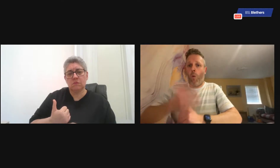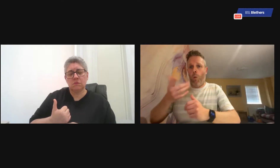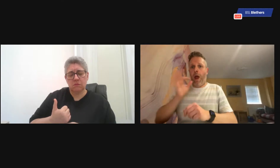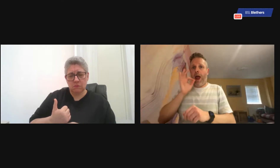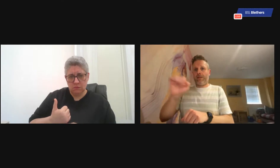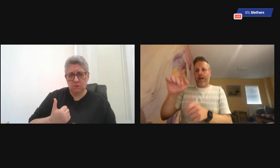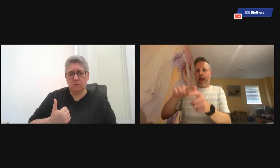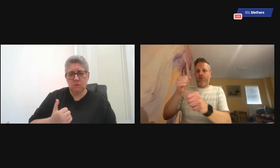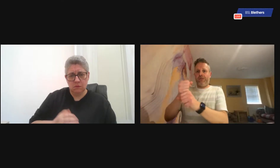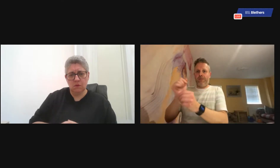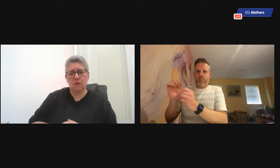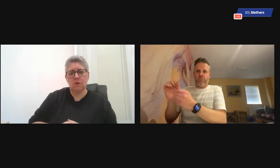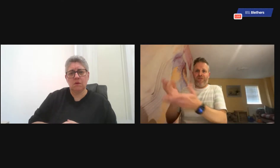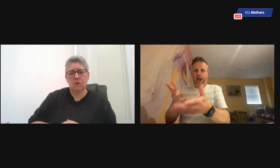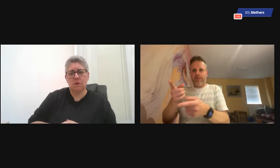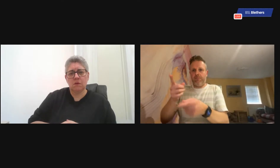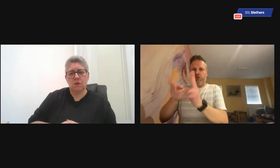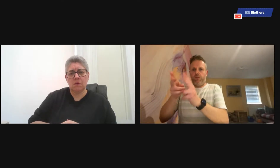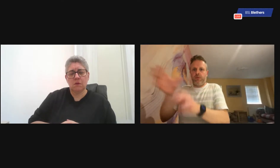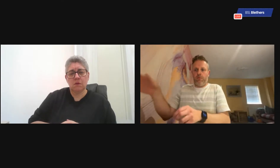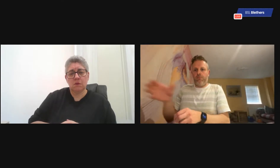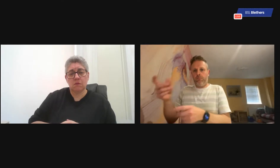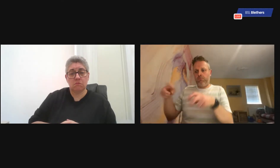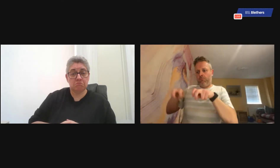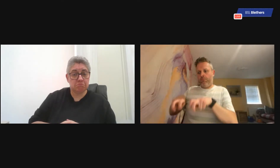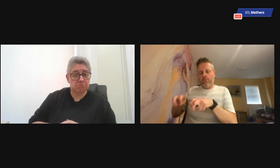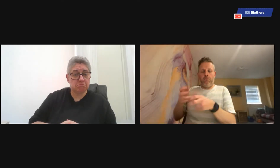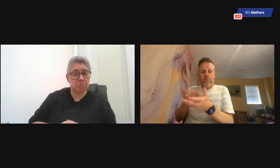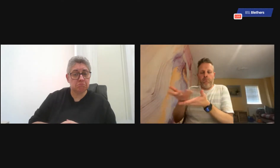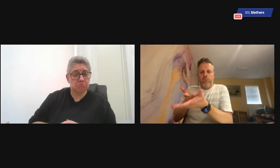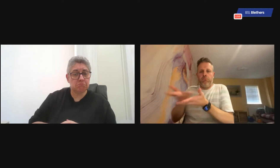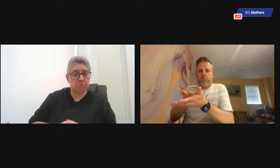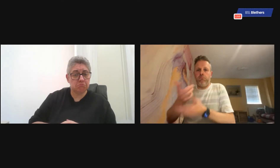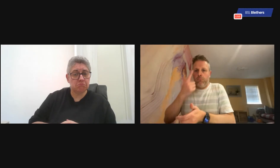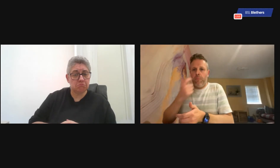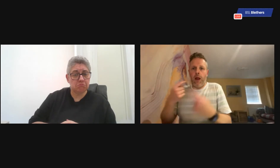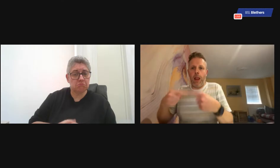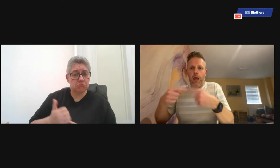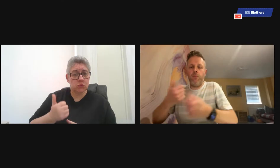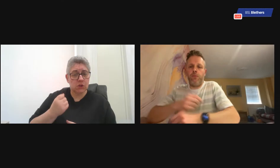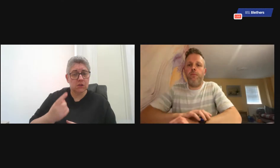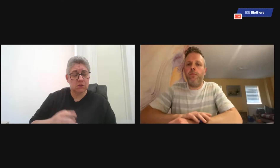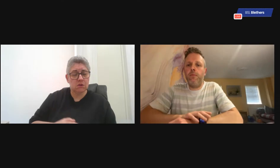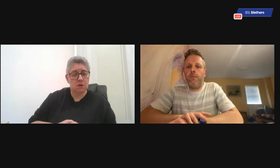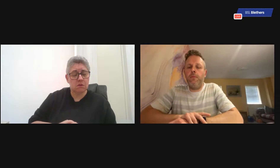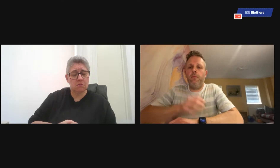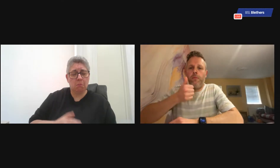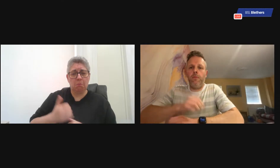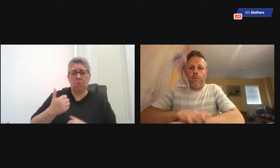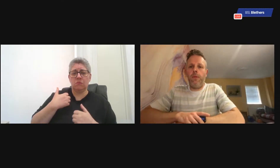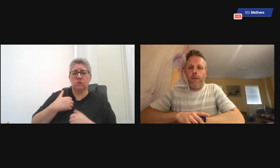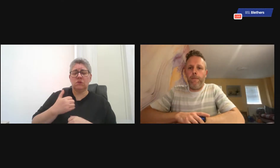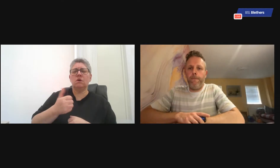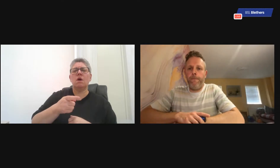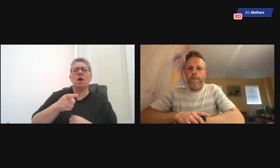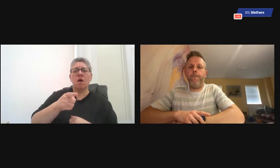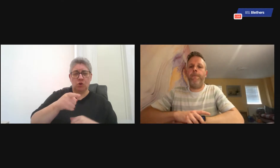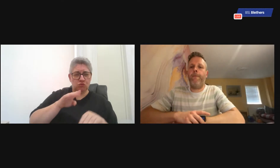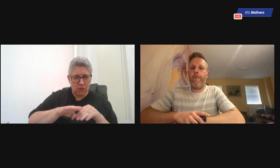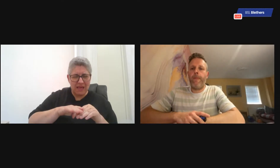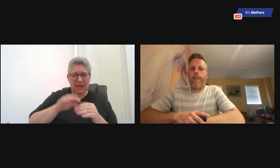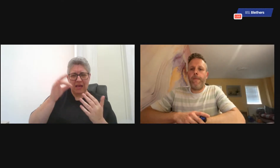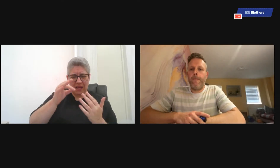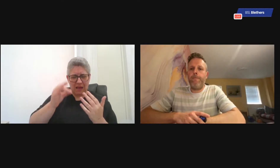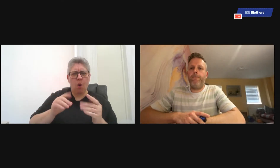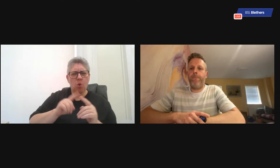if there was any other deaf people interested, they could go through VRS and have an interpreter there who could provide that additional